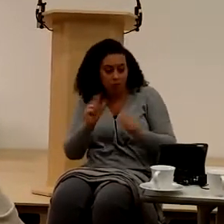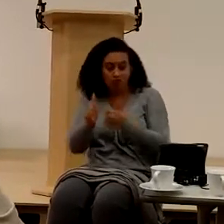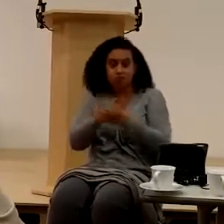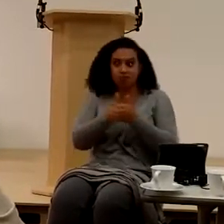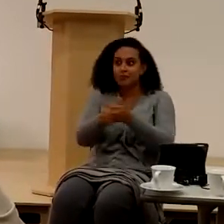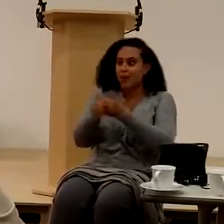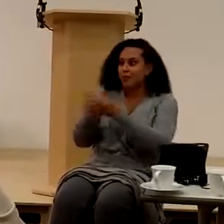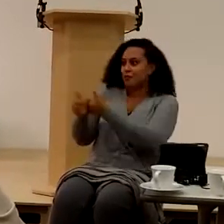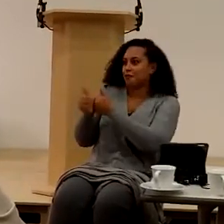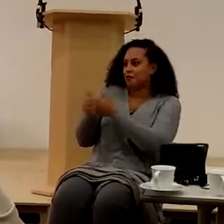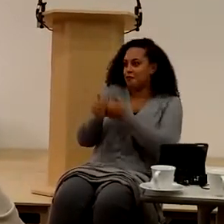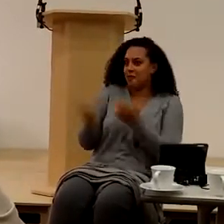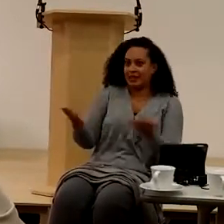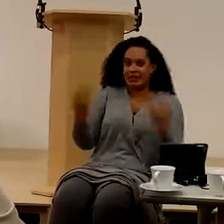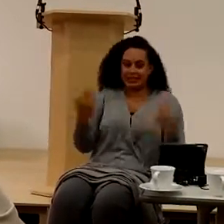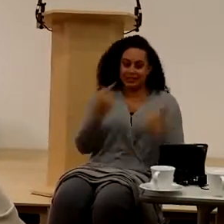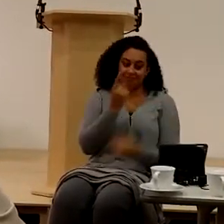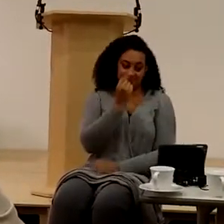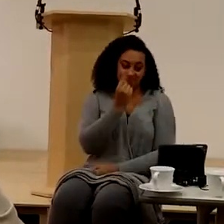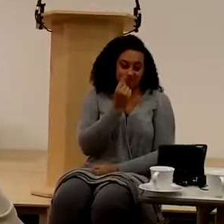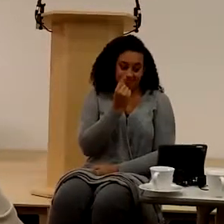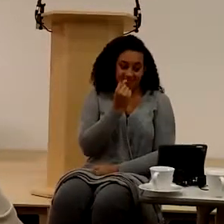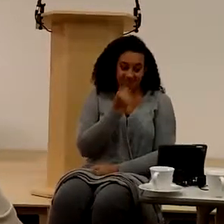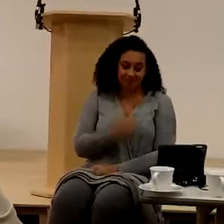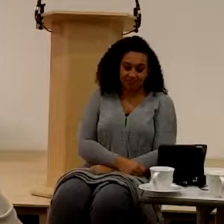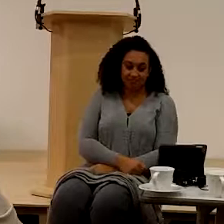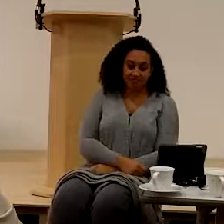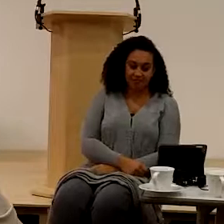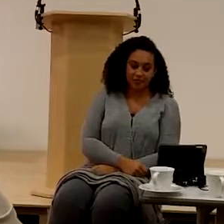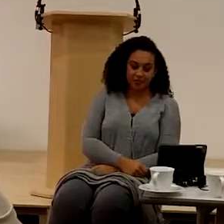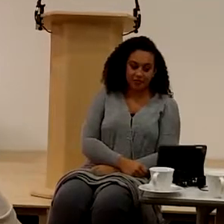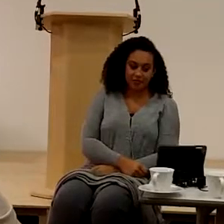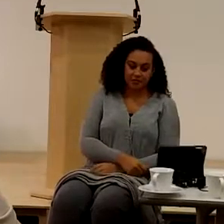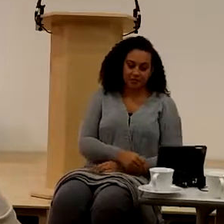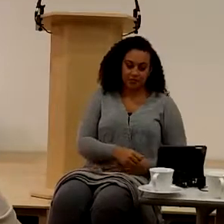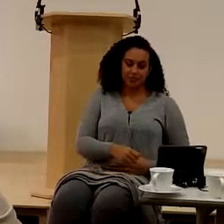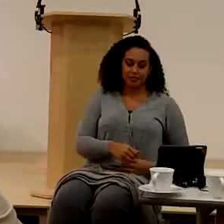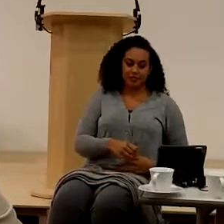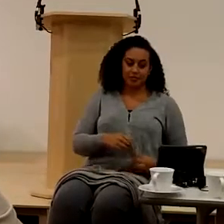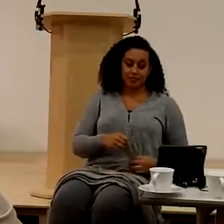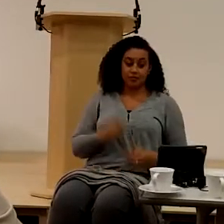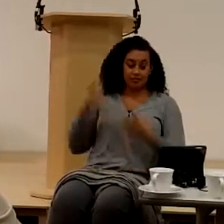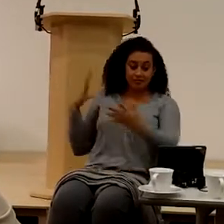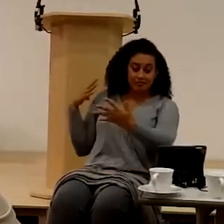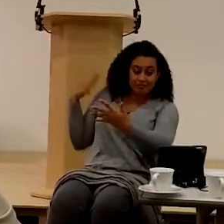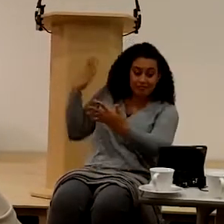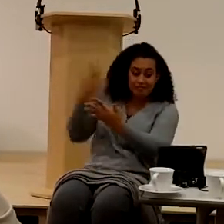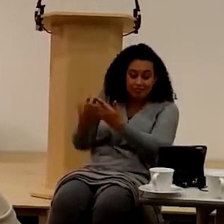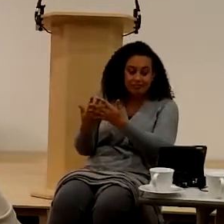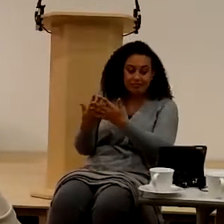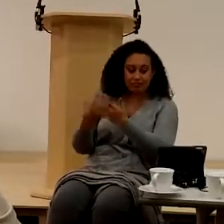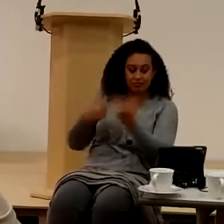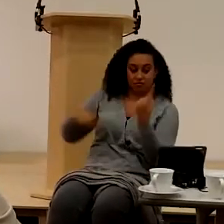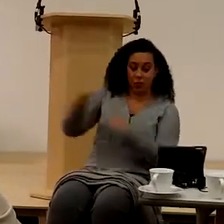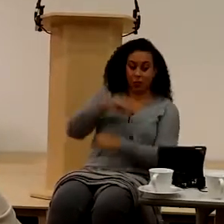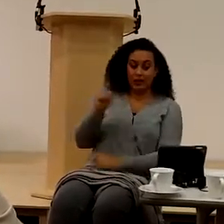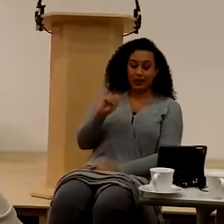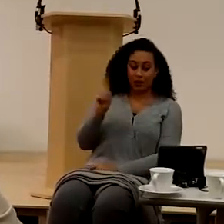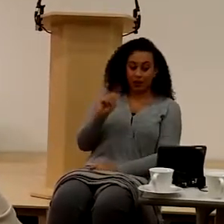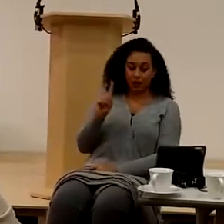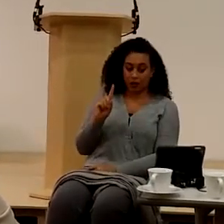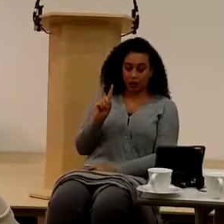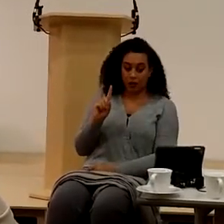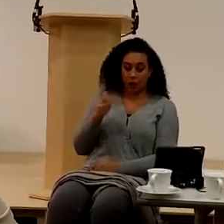Historically, two approaches have been used to address this